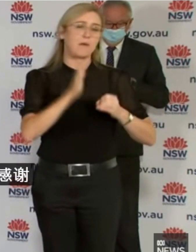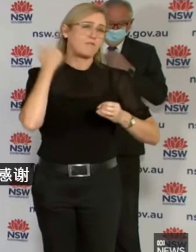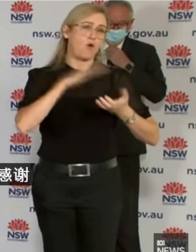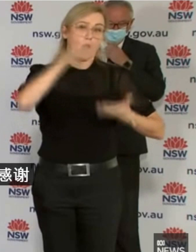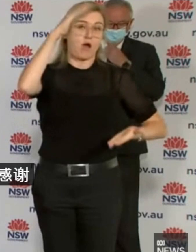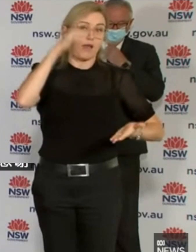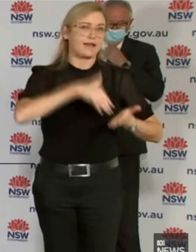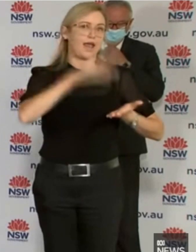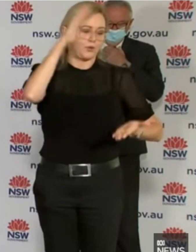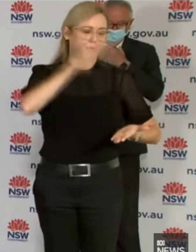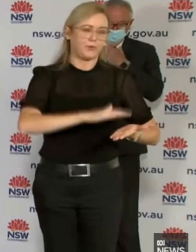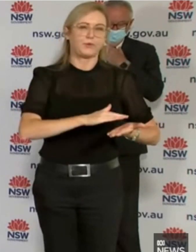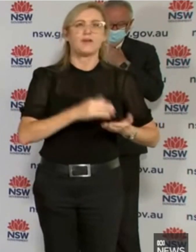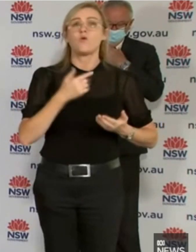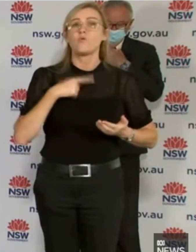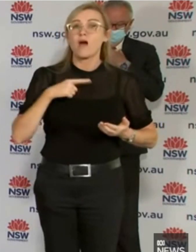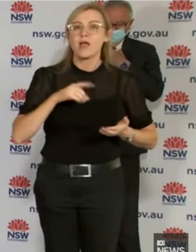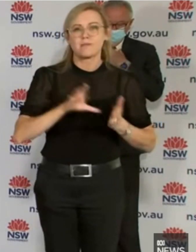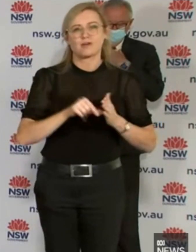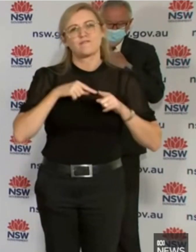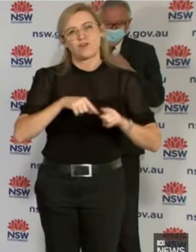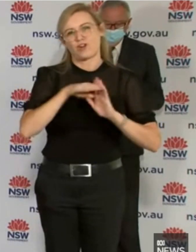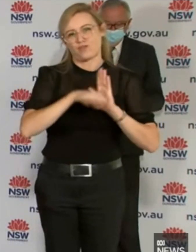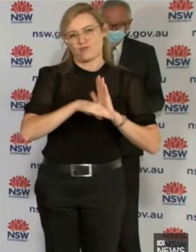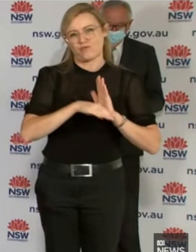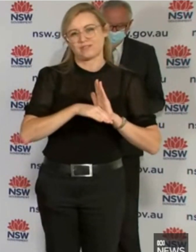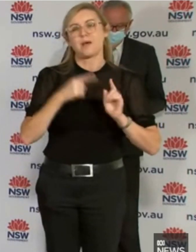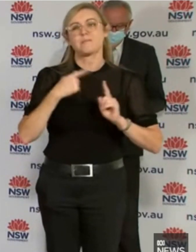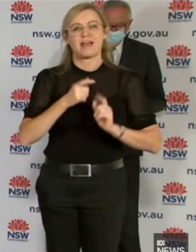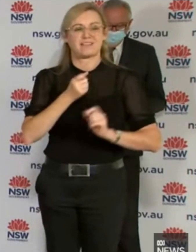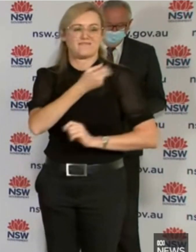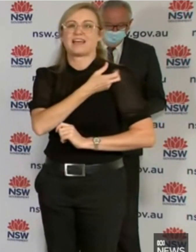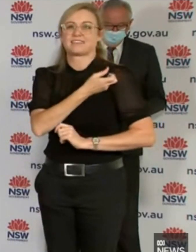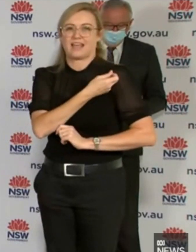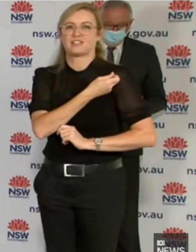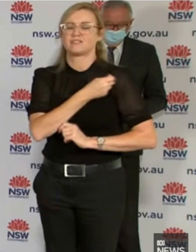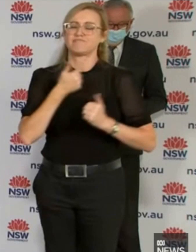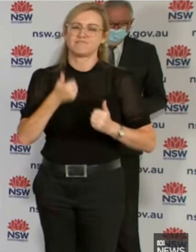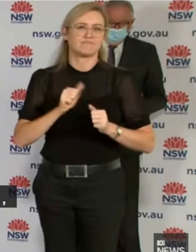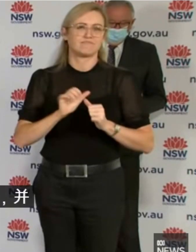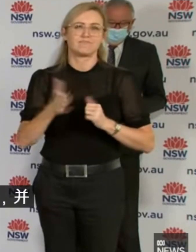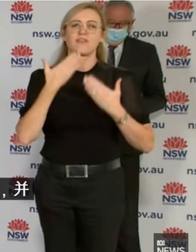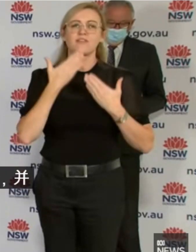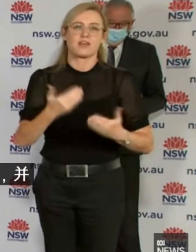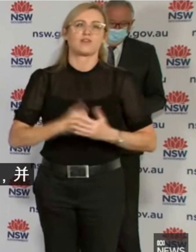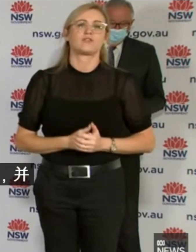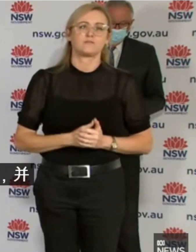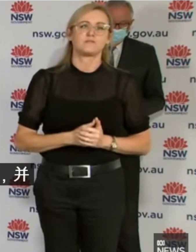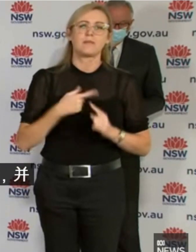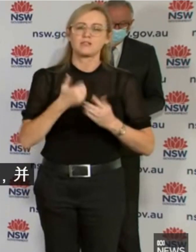areas for following the public health advice, for getting vaccinated in the such large numbers that you have, and for getting